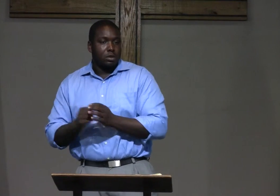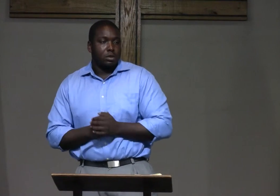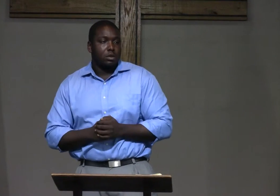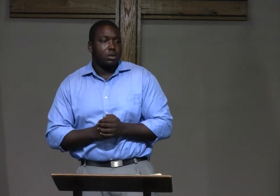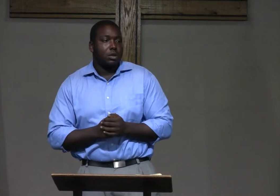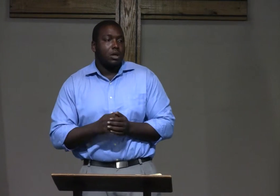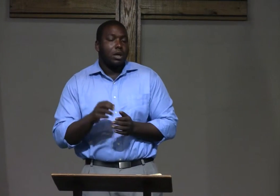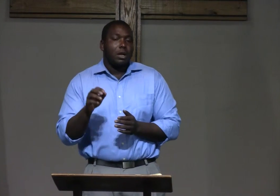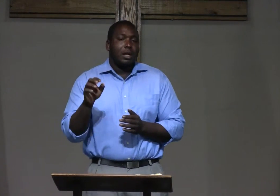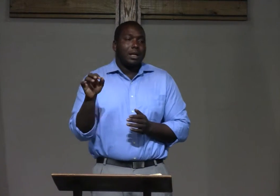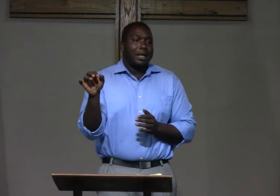walked.